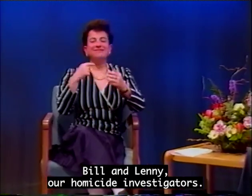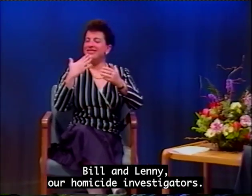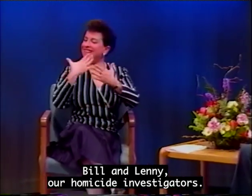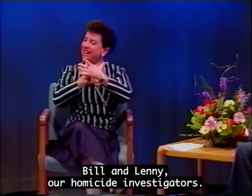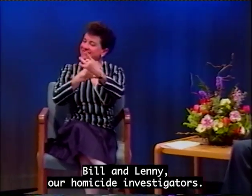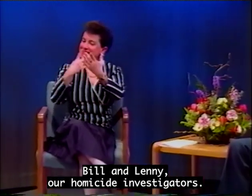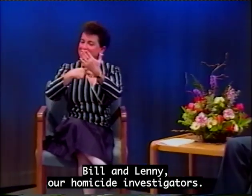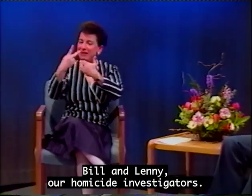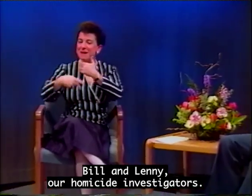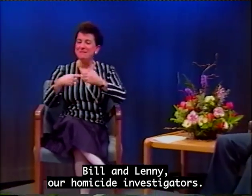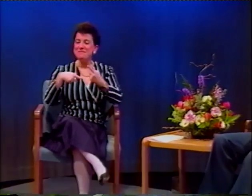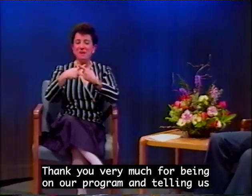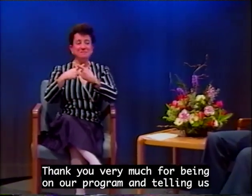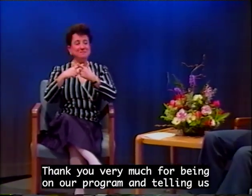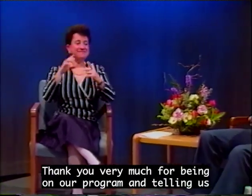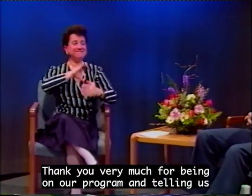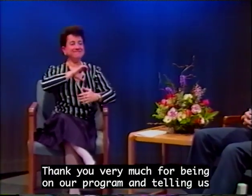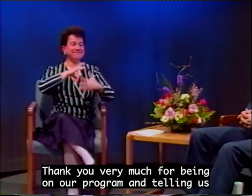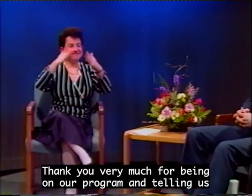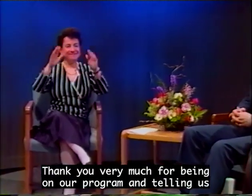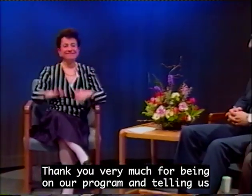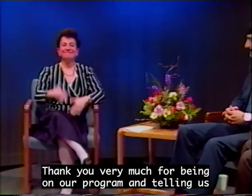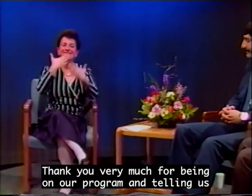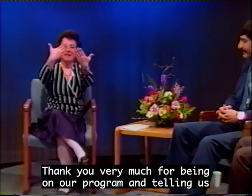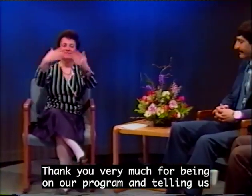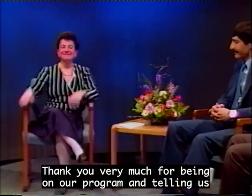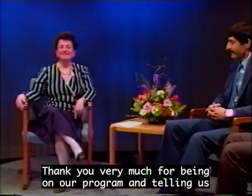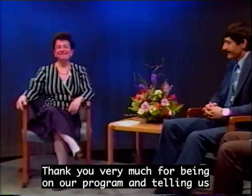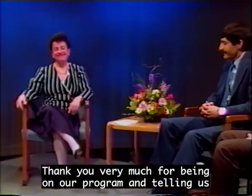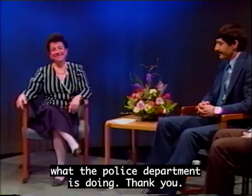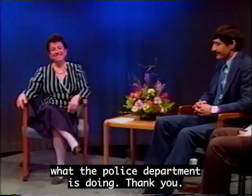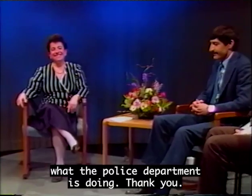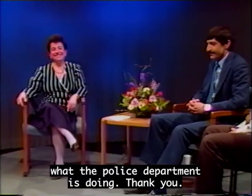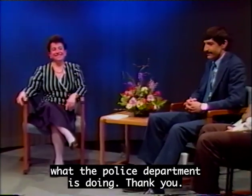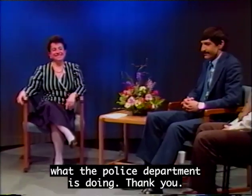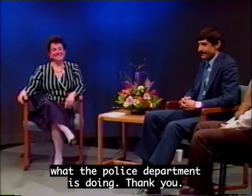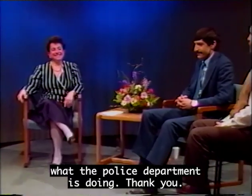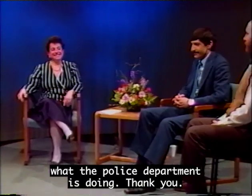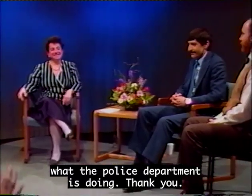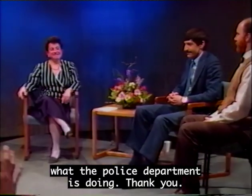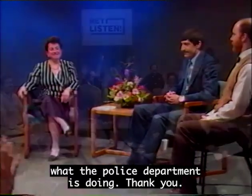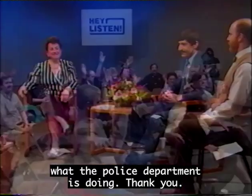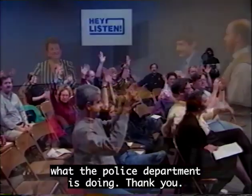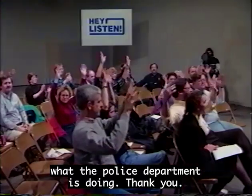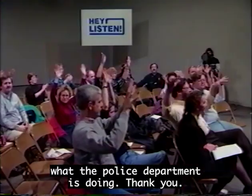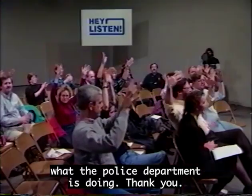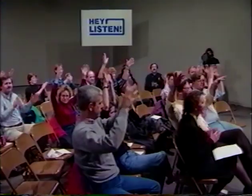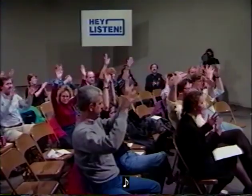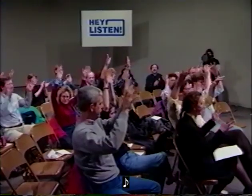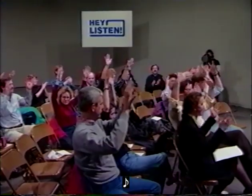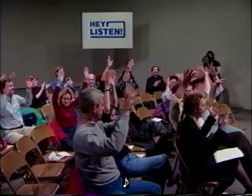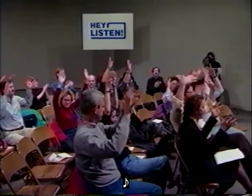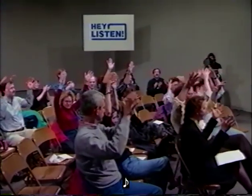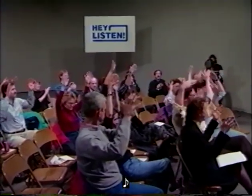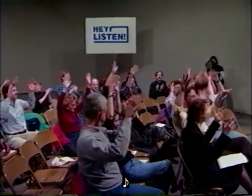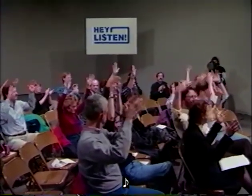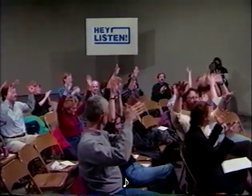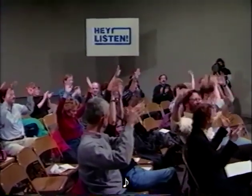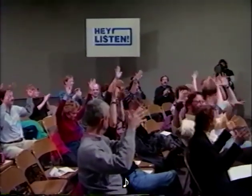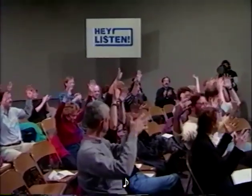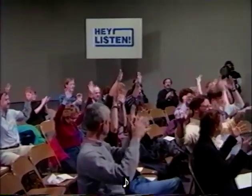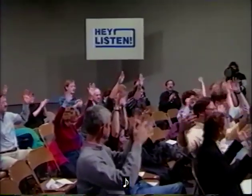types of evidence and also demonstrate how to lift fingerprints. And so thank you very much, Lenny and Bill, for coming and